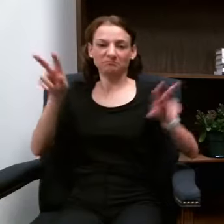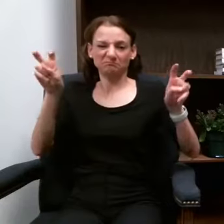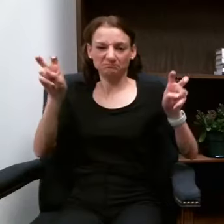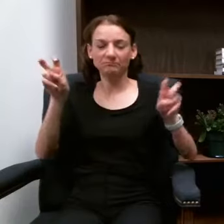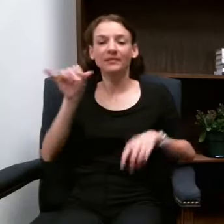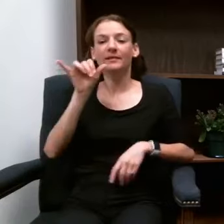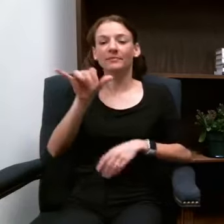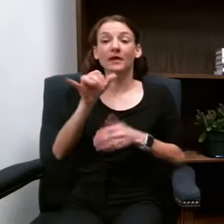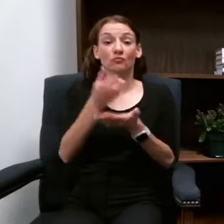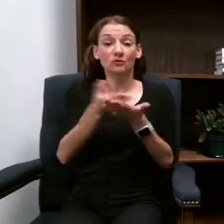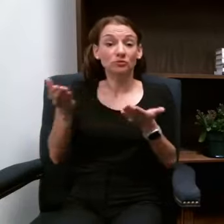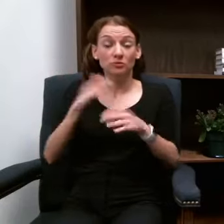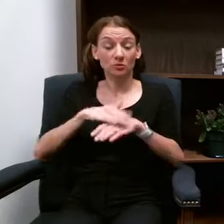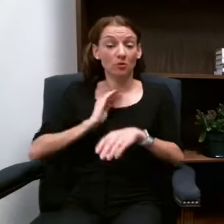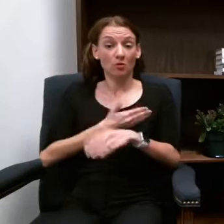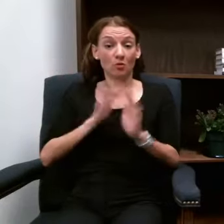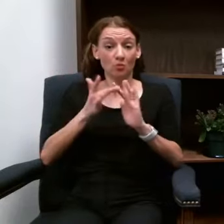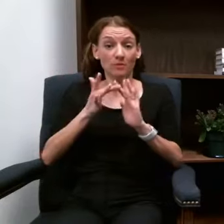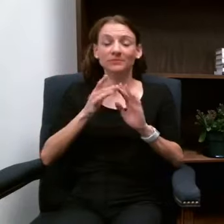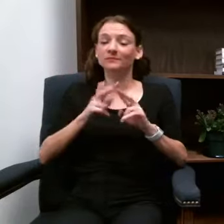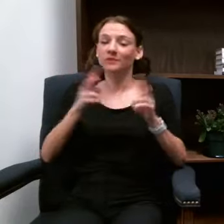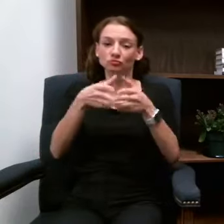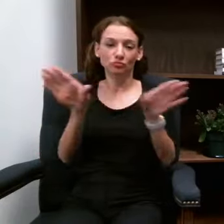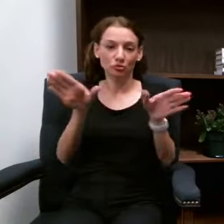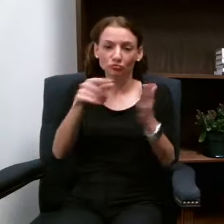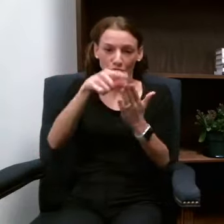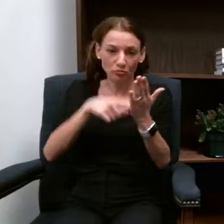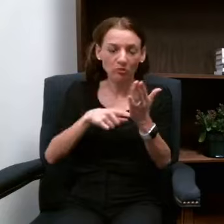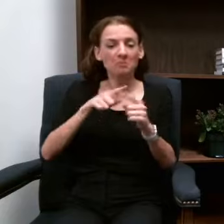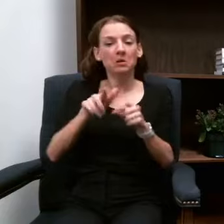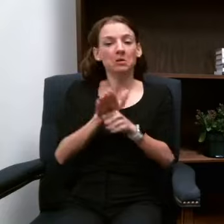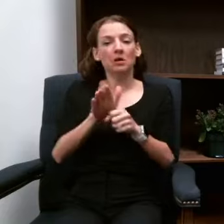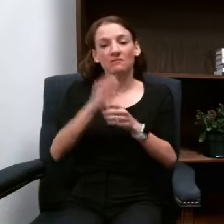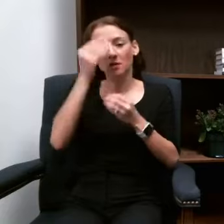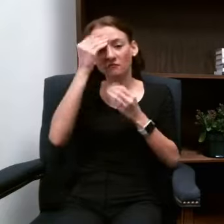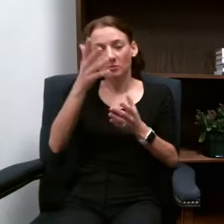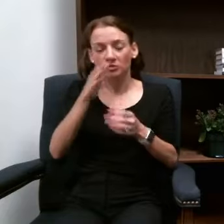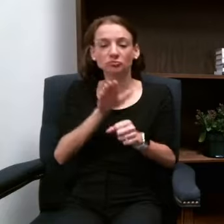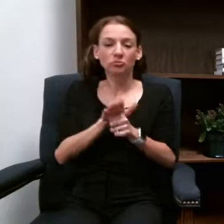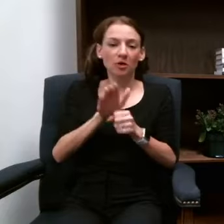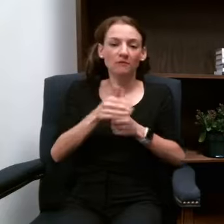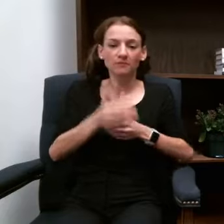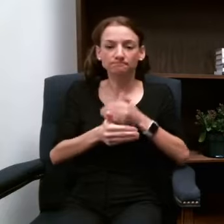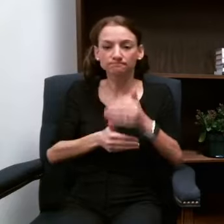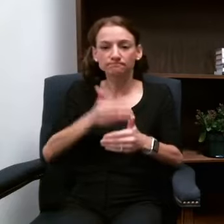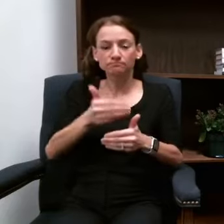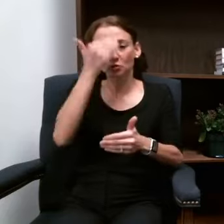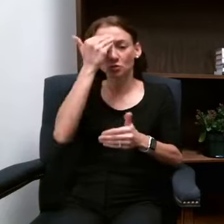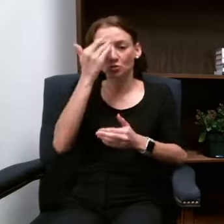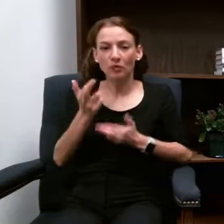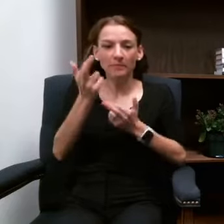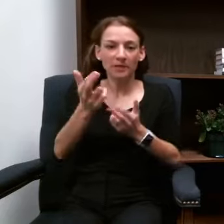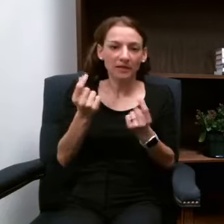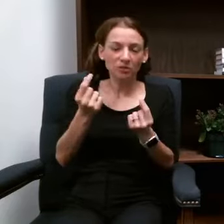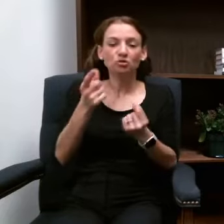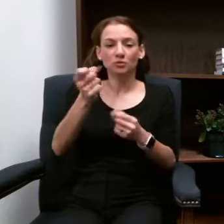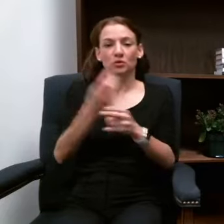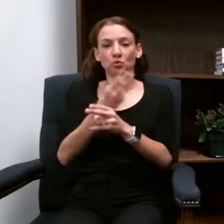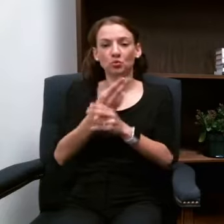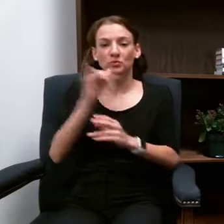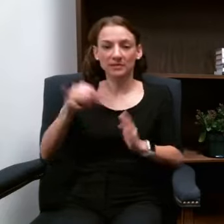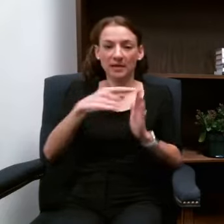very general, but has enough specific information and recommendations that you can use, including a